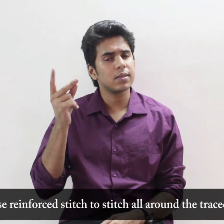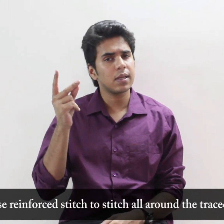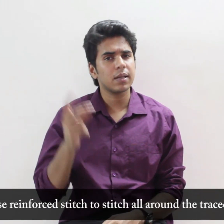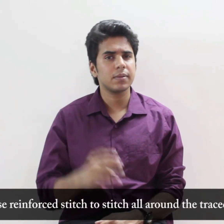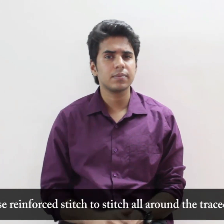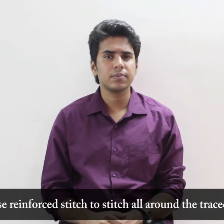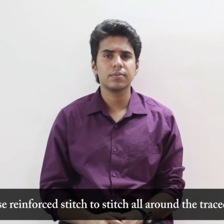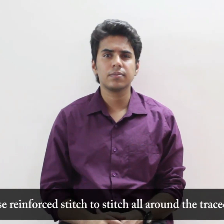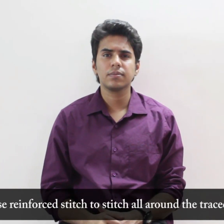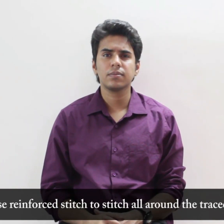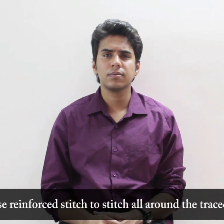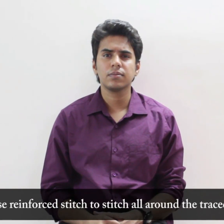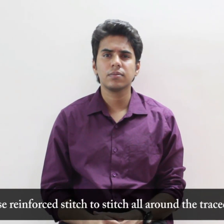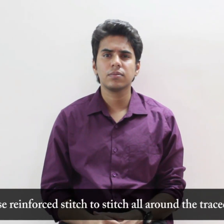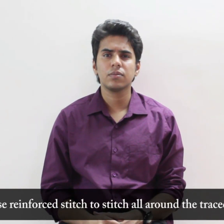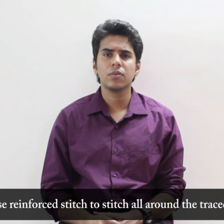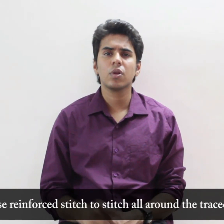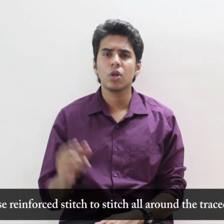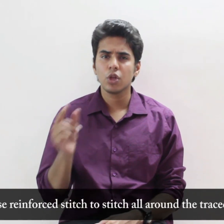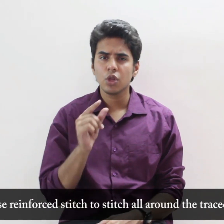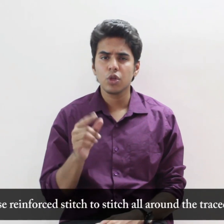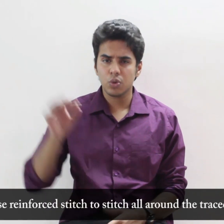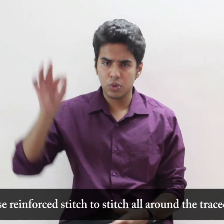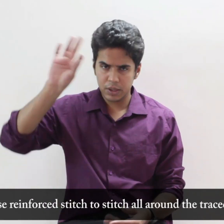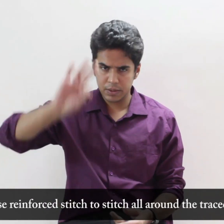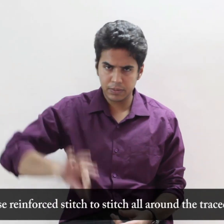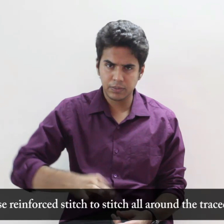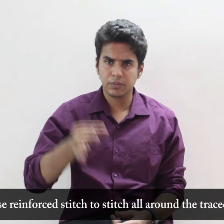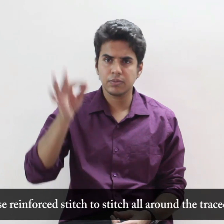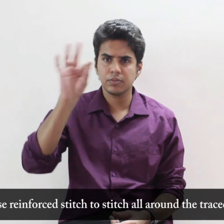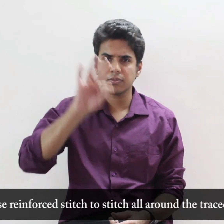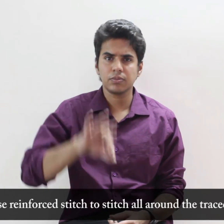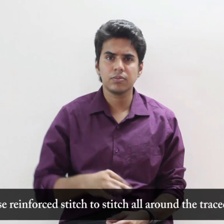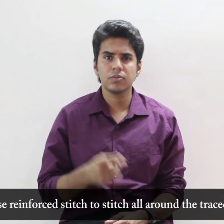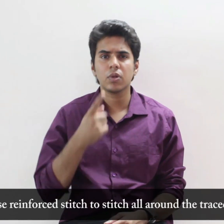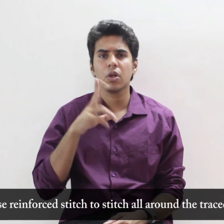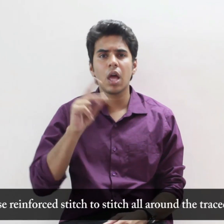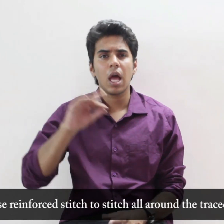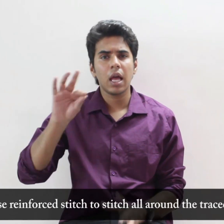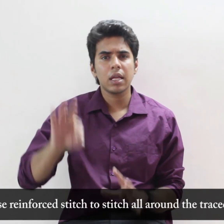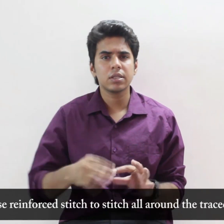Use reinforced stitch to stitch all around the traced design.